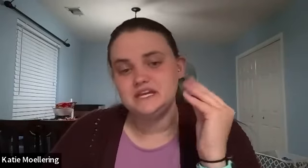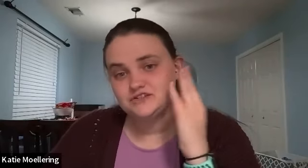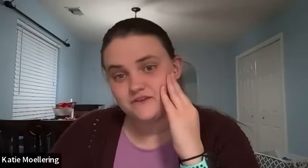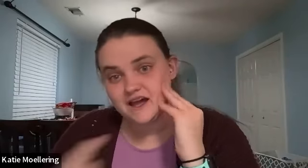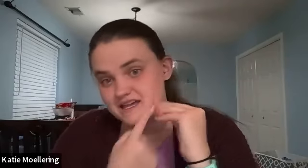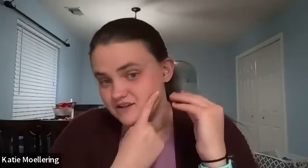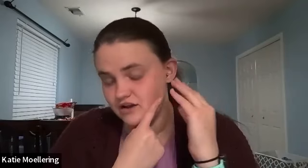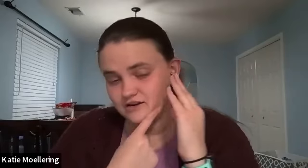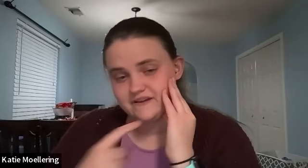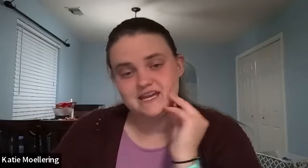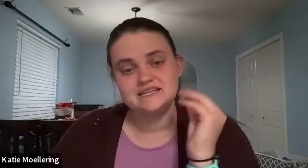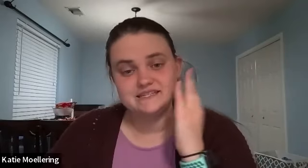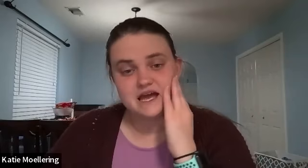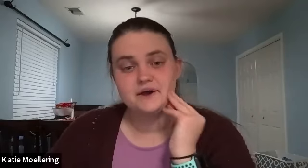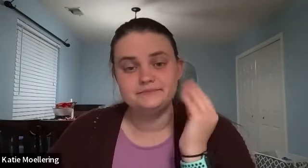peach fuzz on our face. That